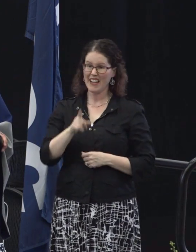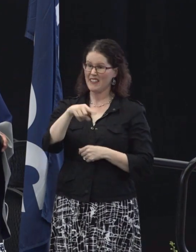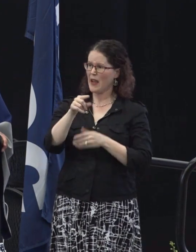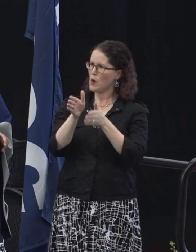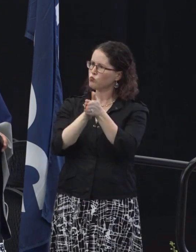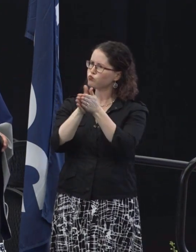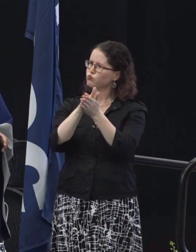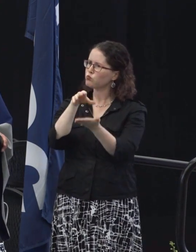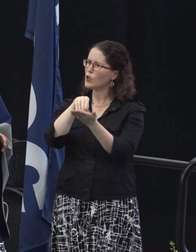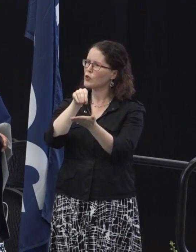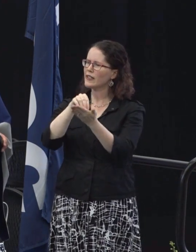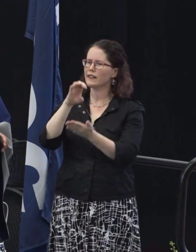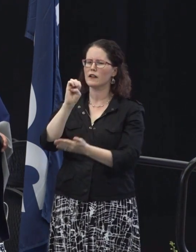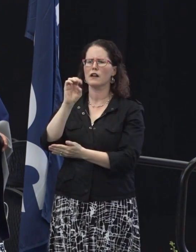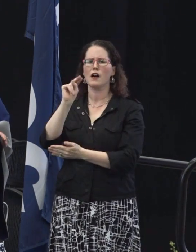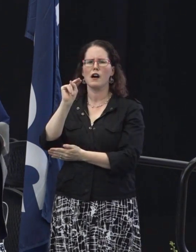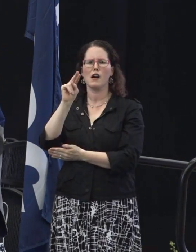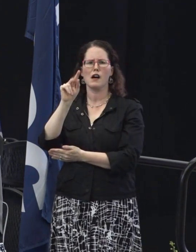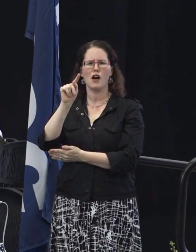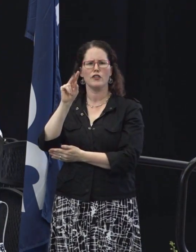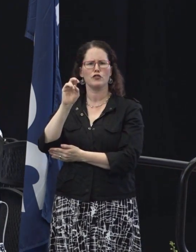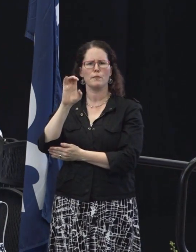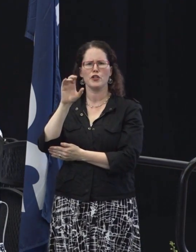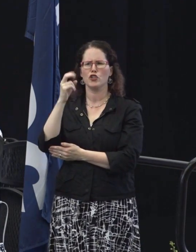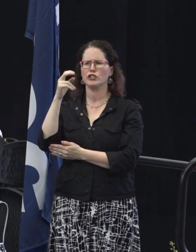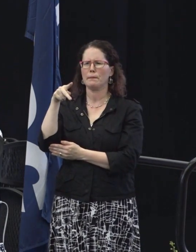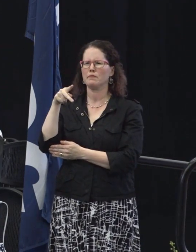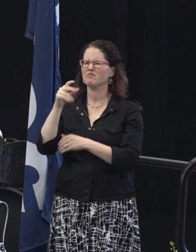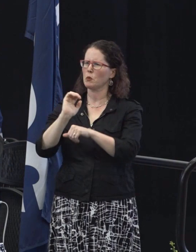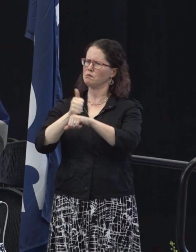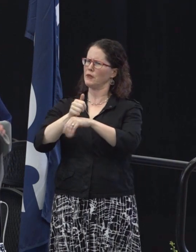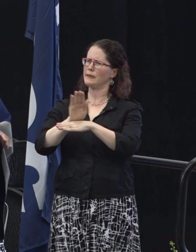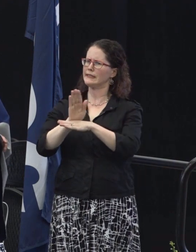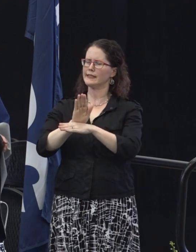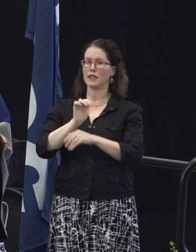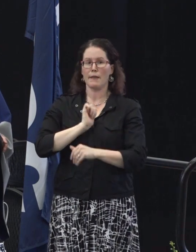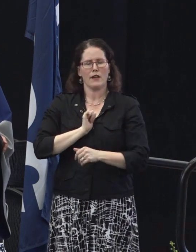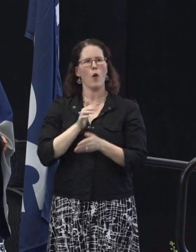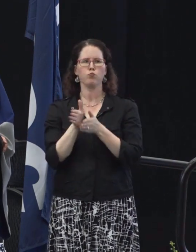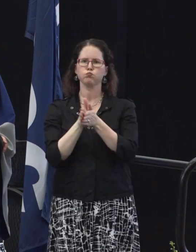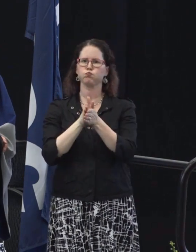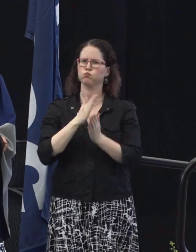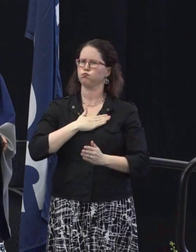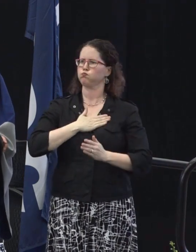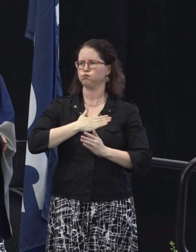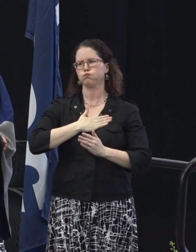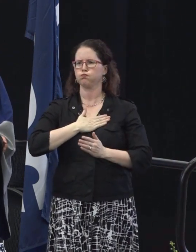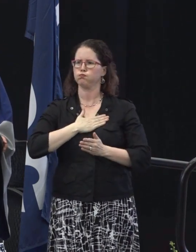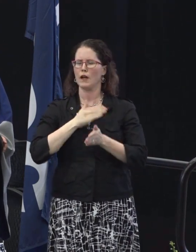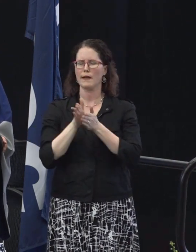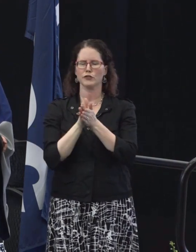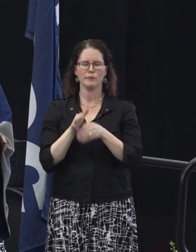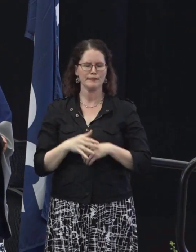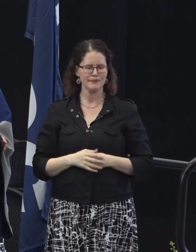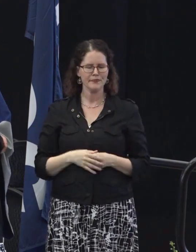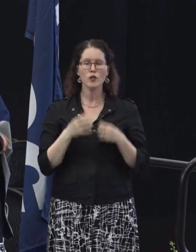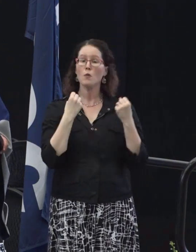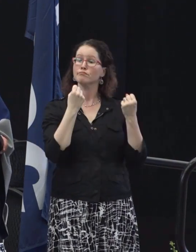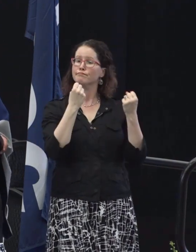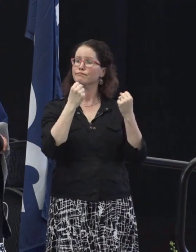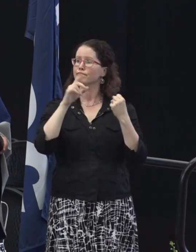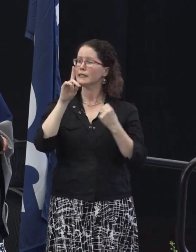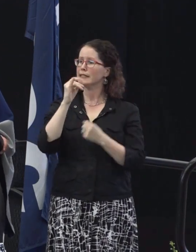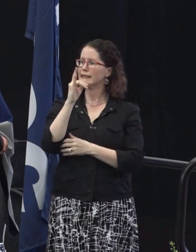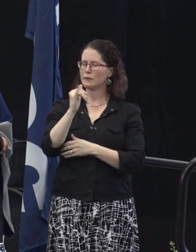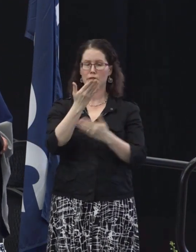learning about entrepreneurship, a field for which I had great passion. Well, when I drove from Wolfville to Digby that morning and I arrived,